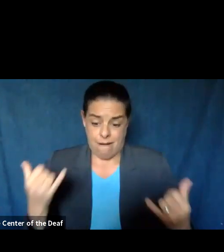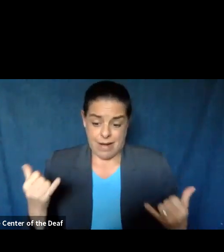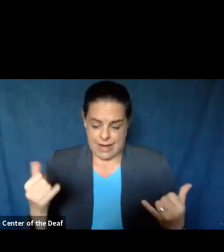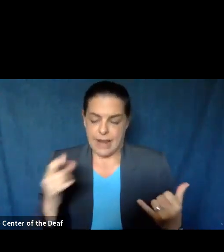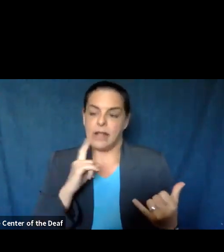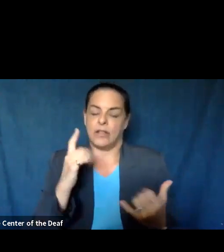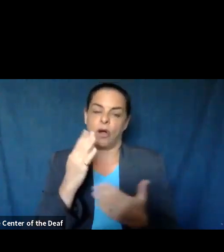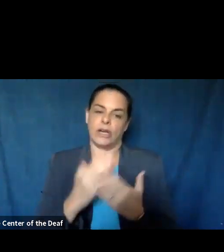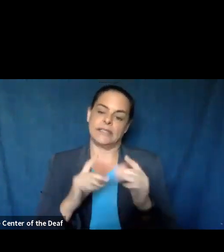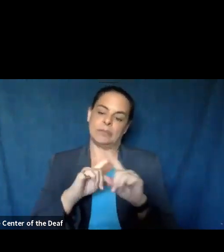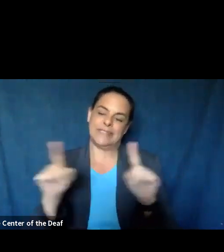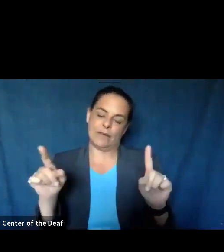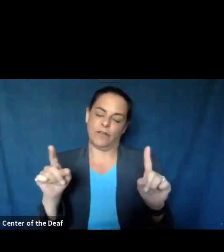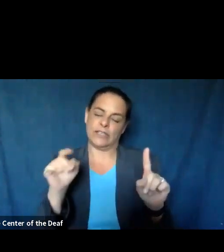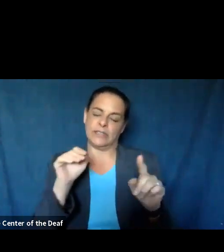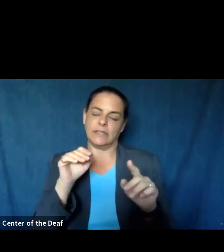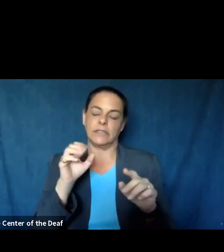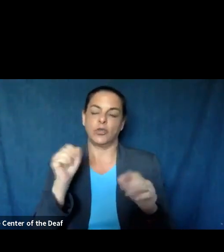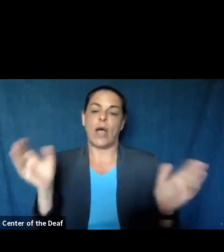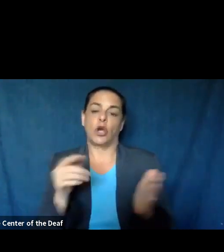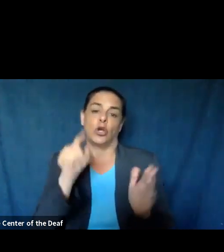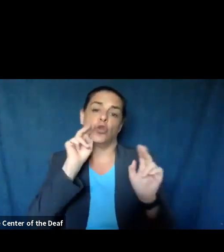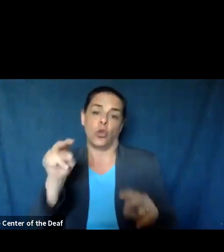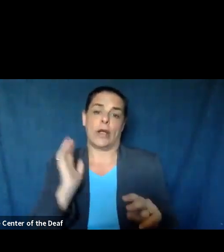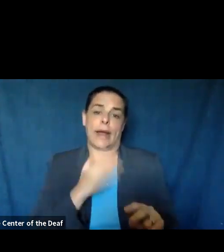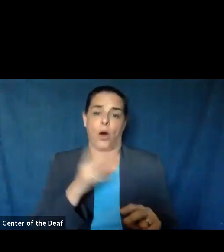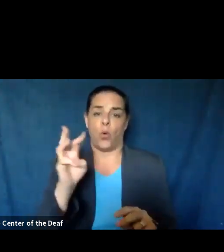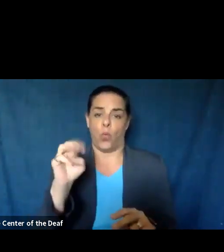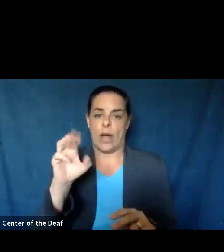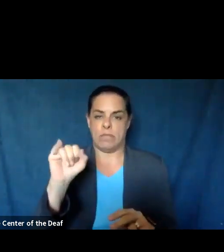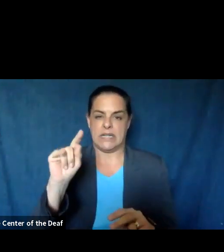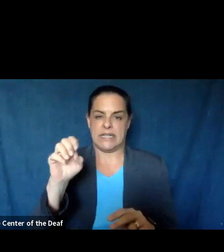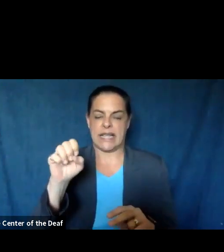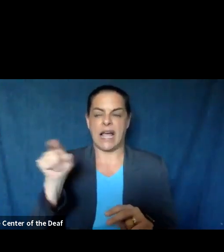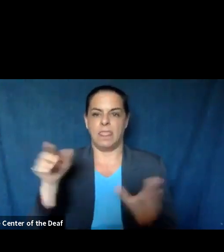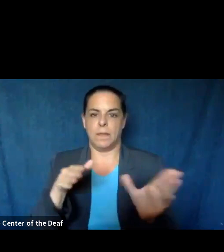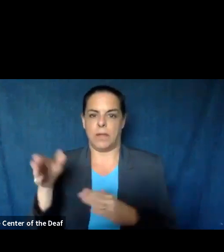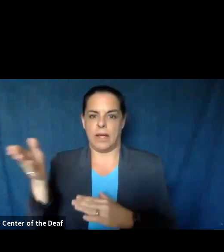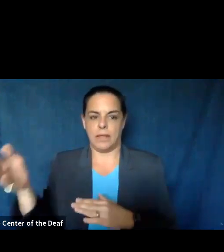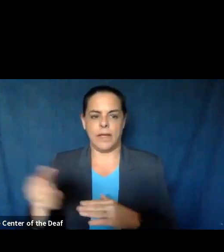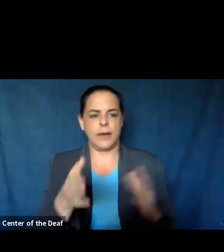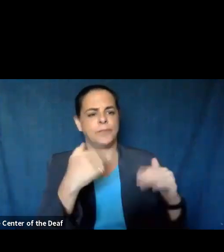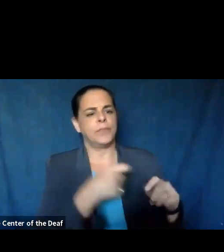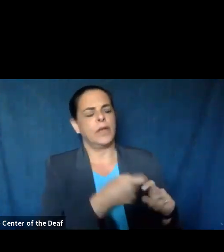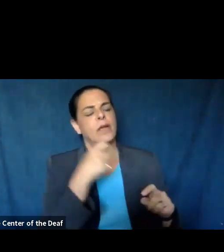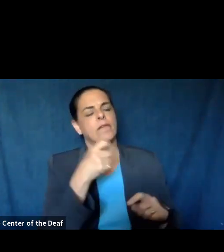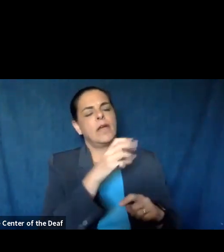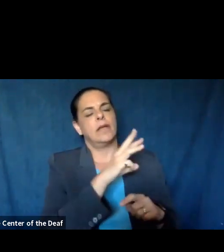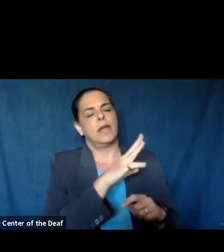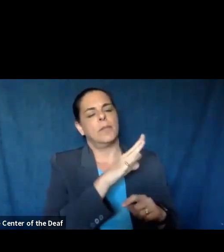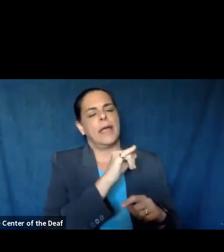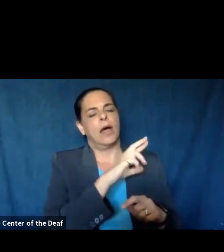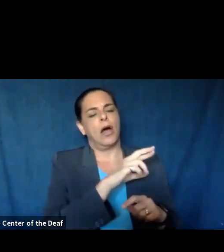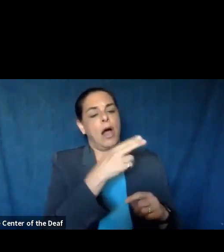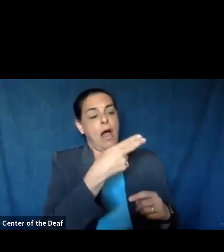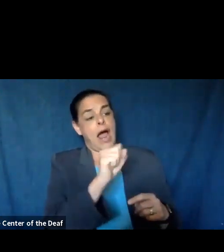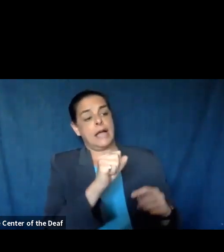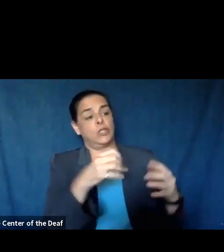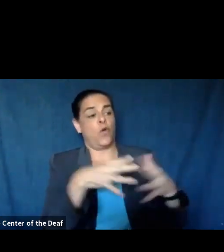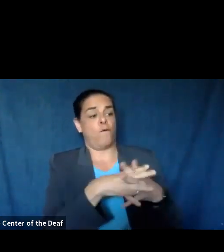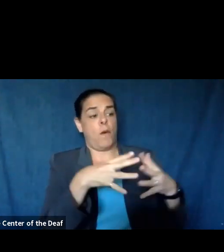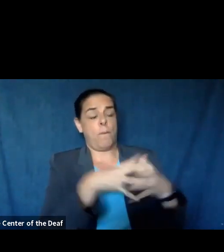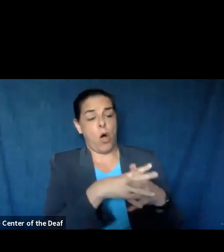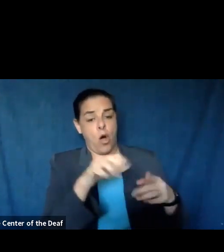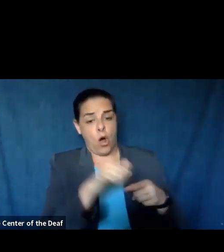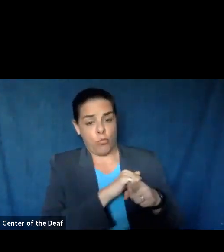encourage you to look into the plan that's on our website. From Daniel with WVIR, high school football practices have started up. What has